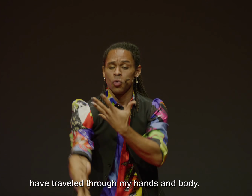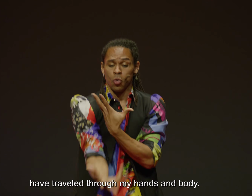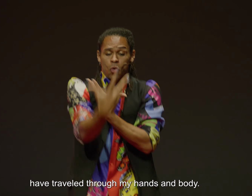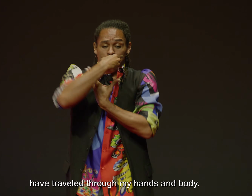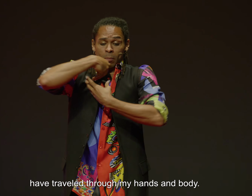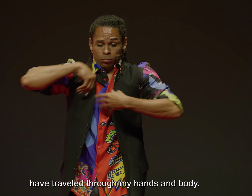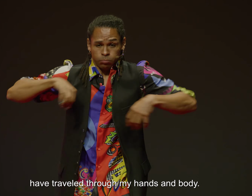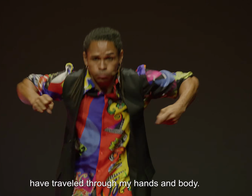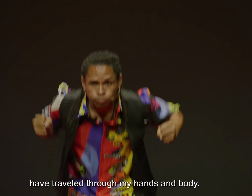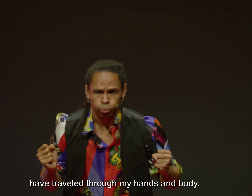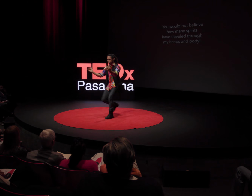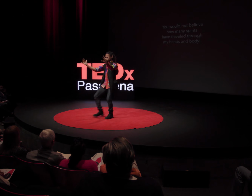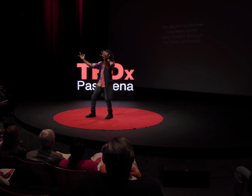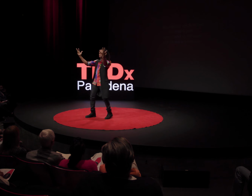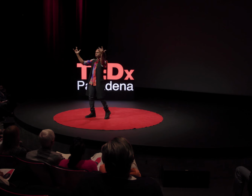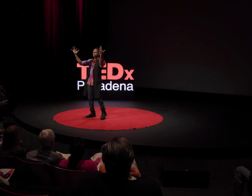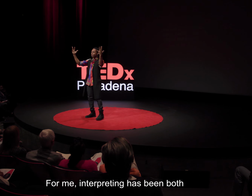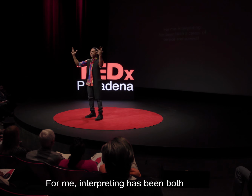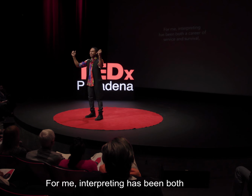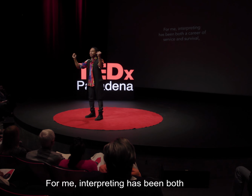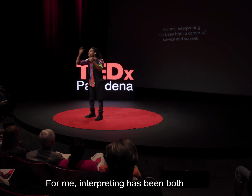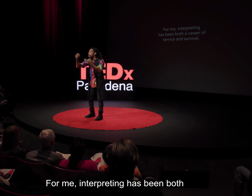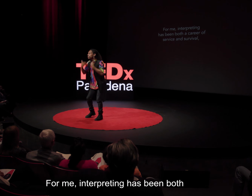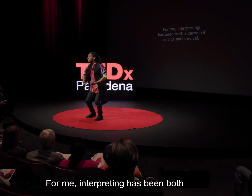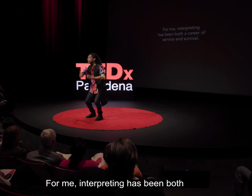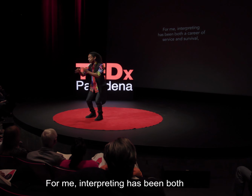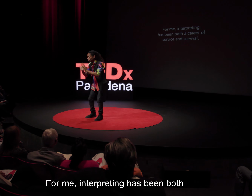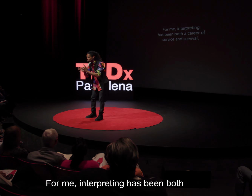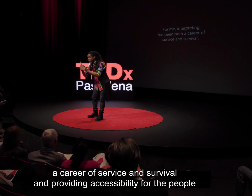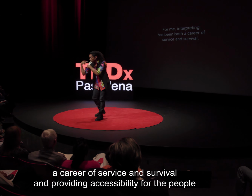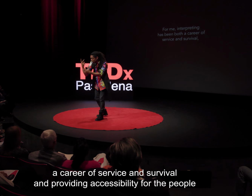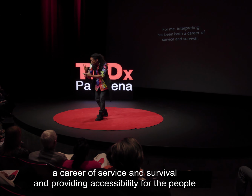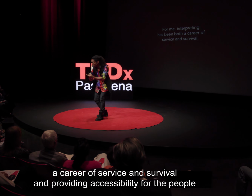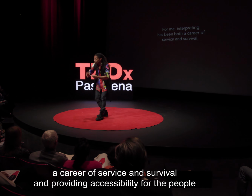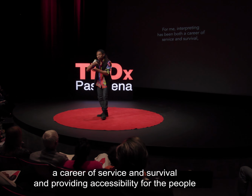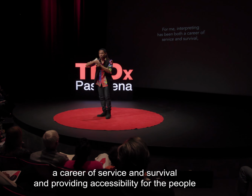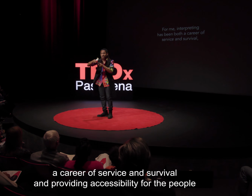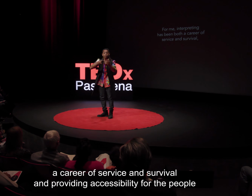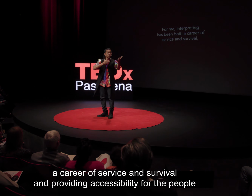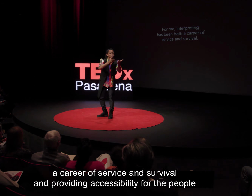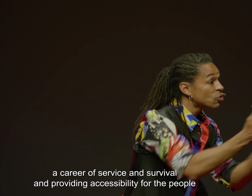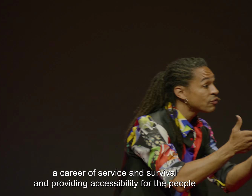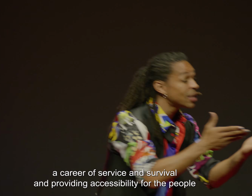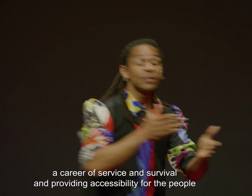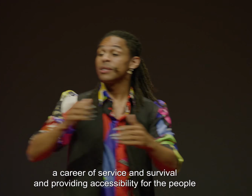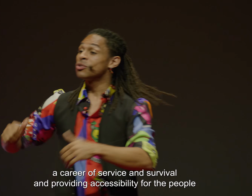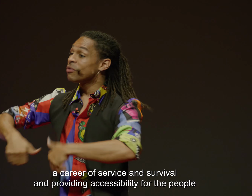my hands and body. For me, interpreting has been both a career of service and survival,